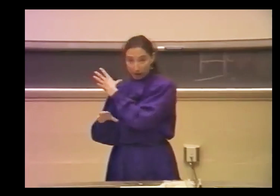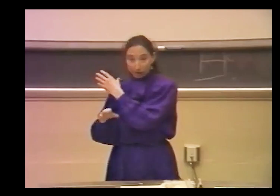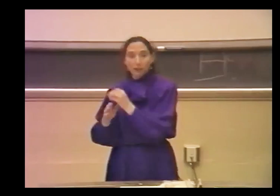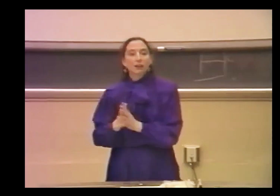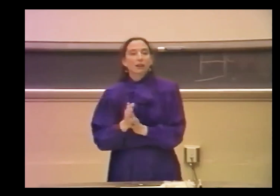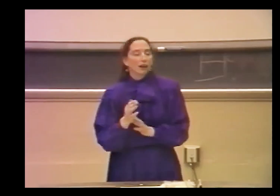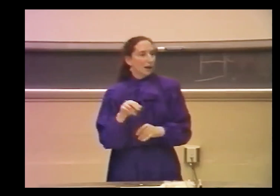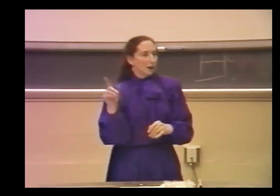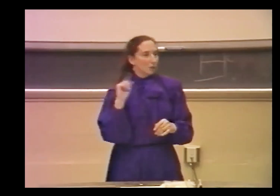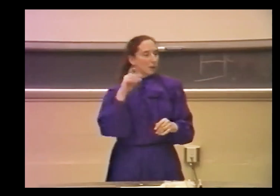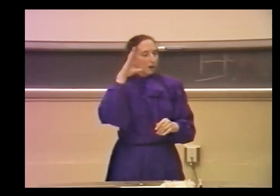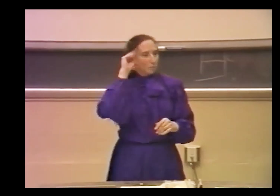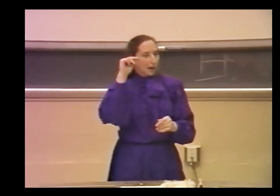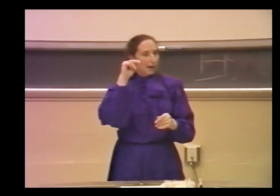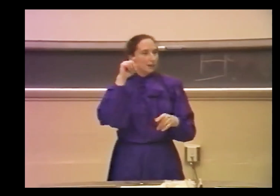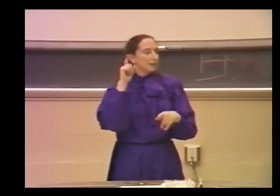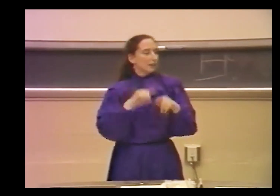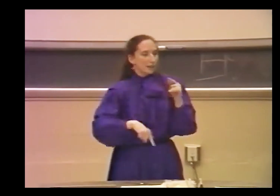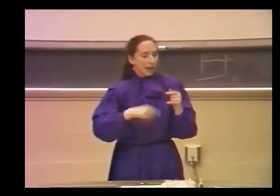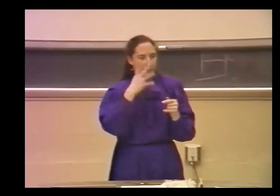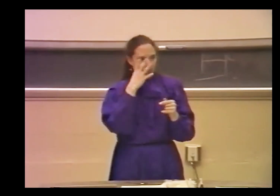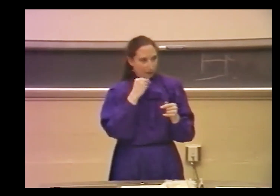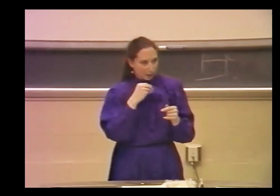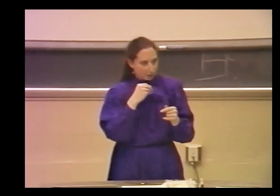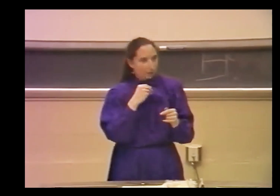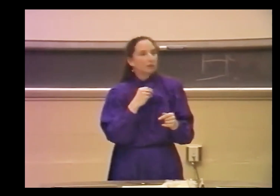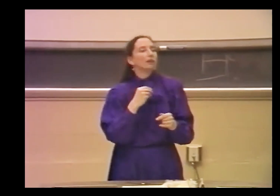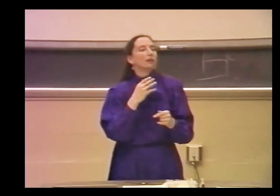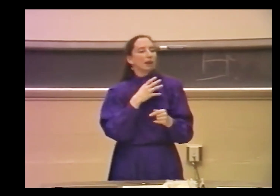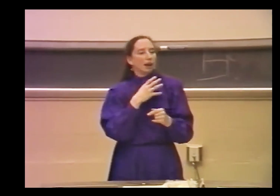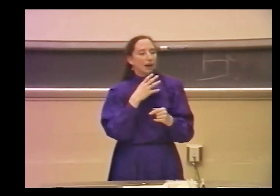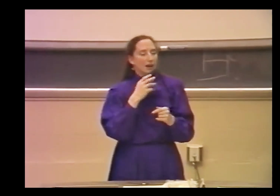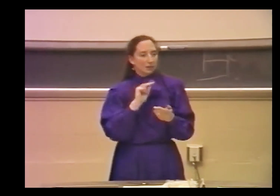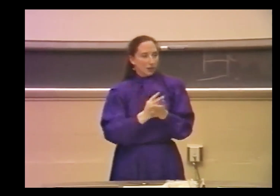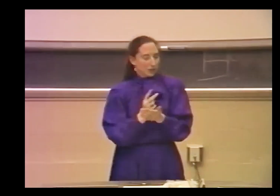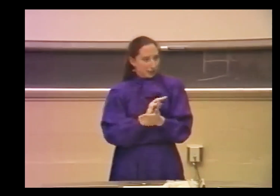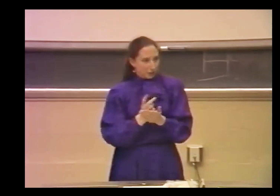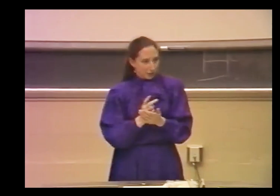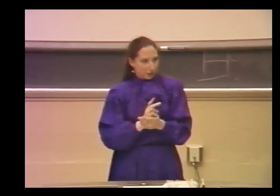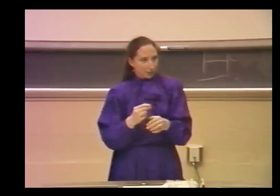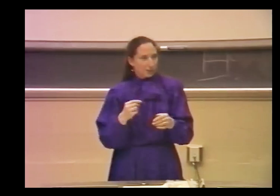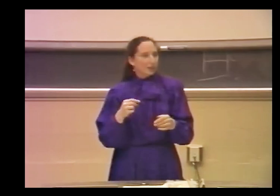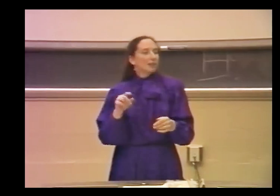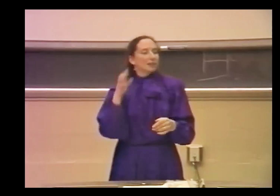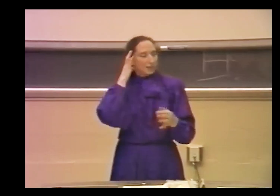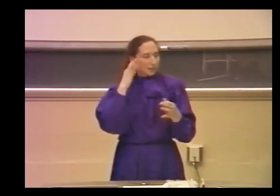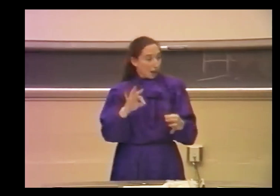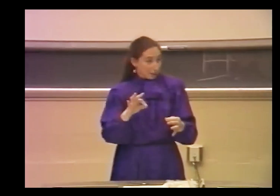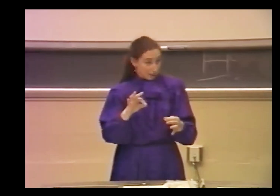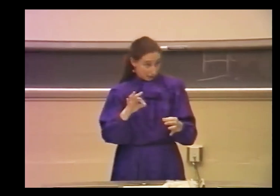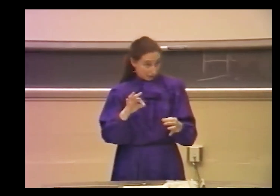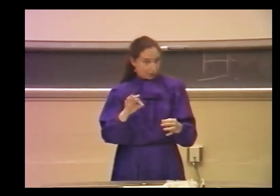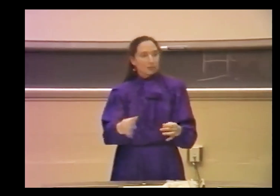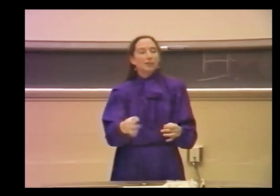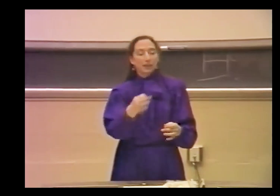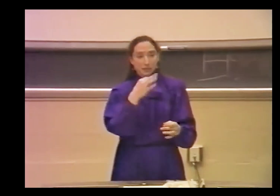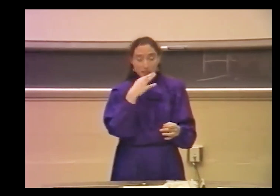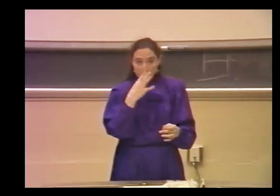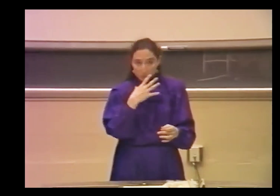overhead, where a man can't sleep, tossing and turns, decides take a sleeping